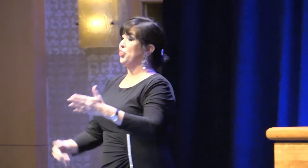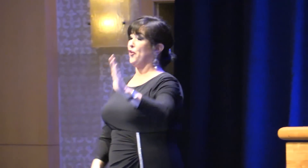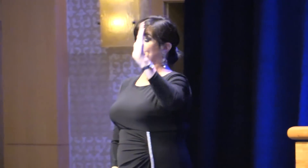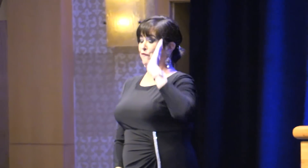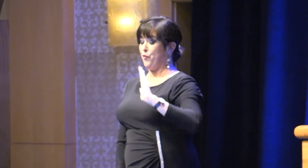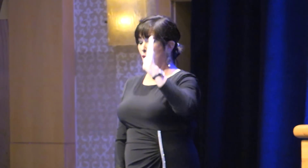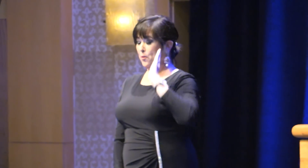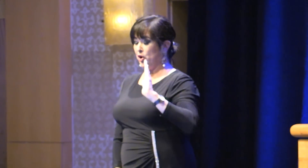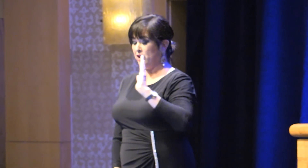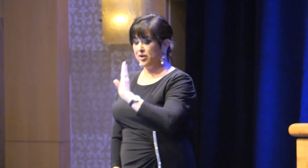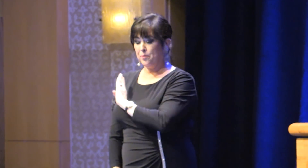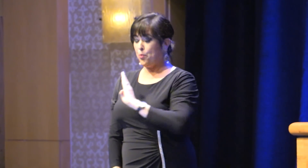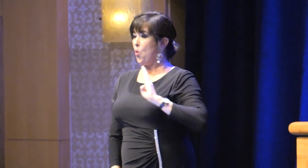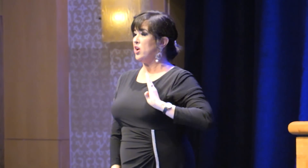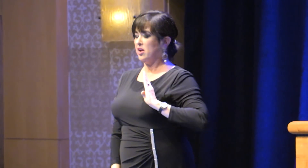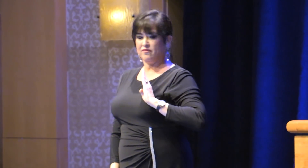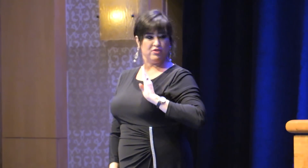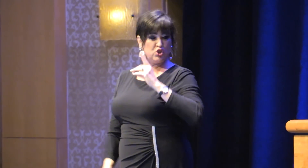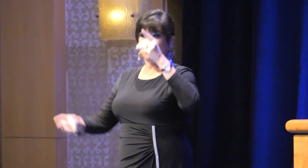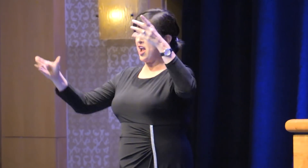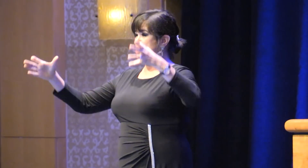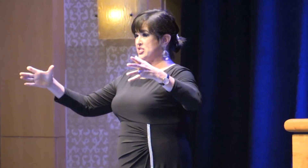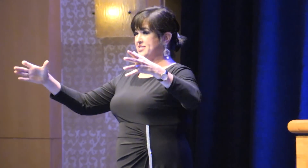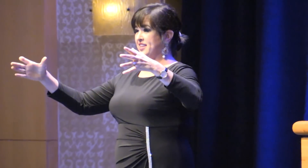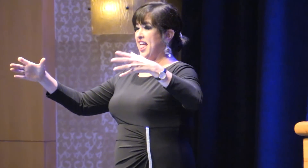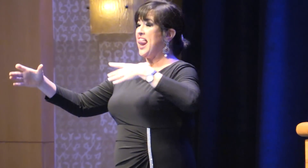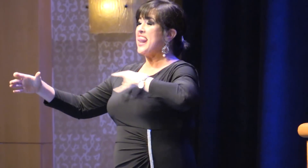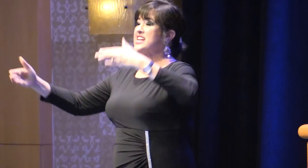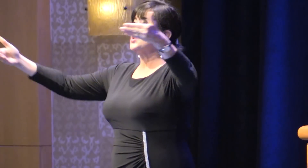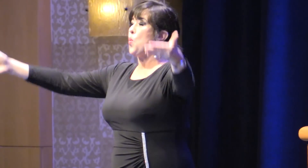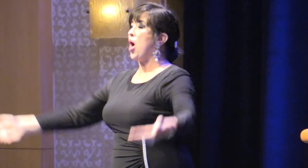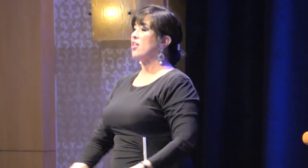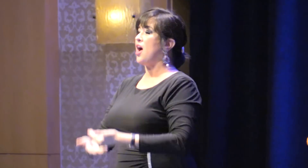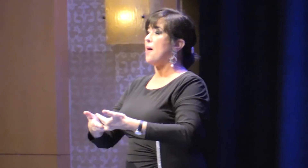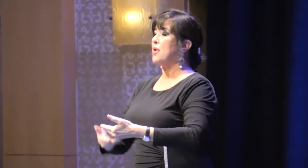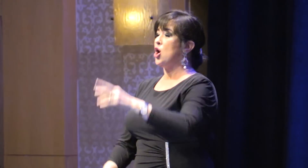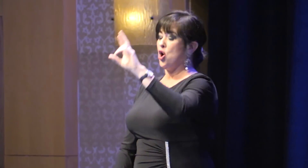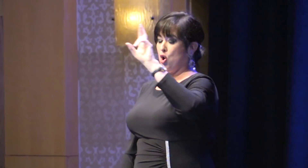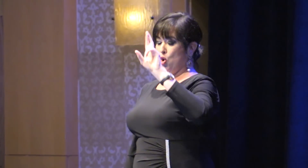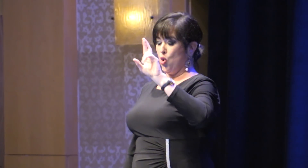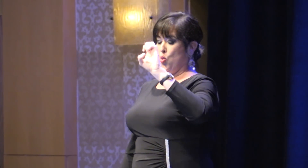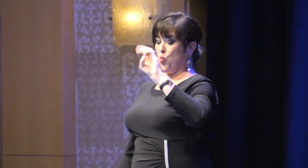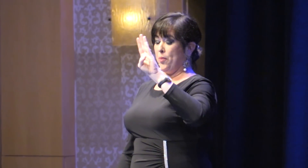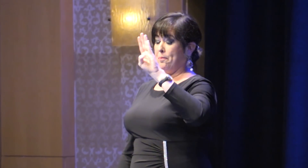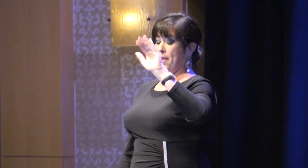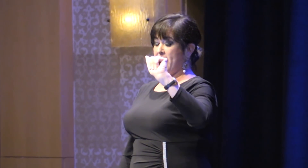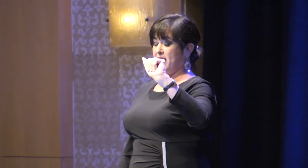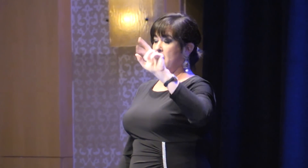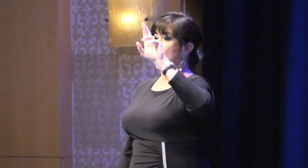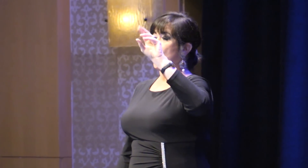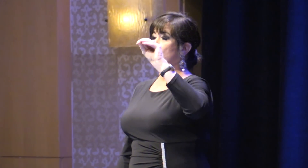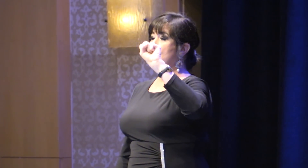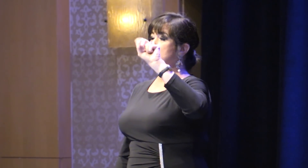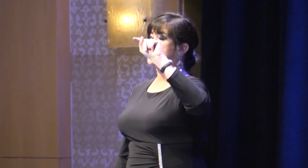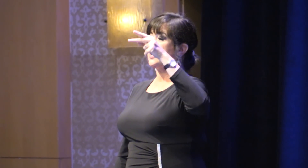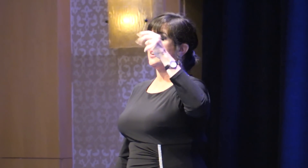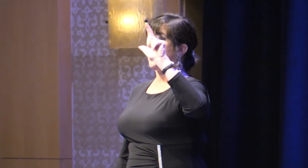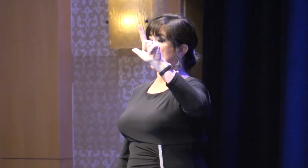We would also like to introduce the former board of directors of TTI who are here this evening.